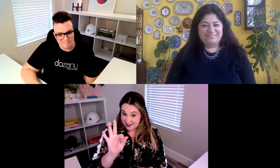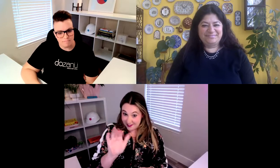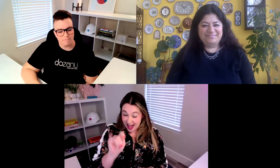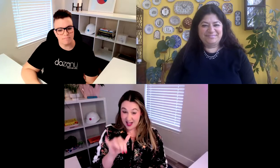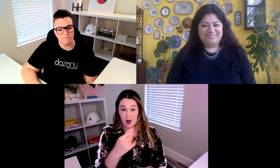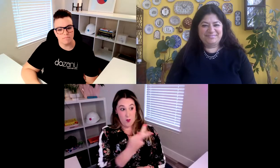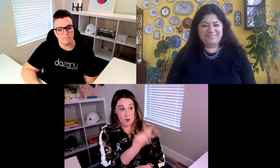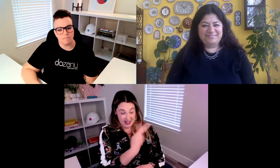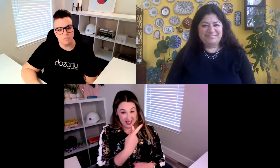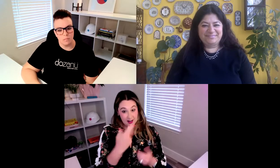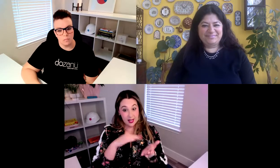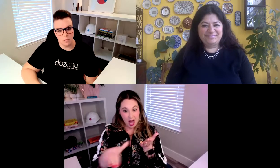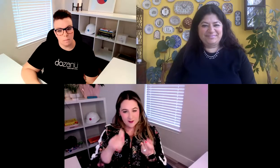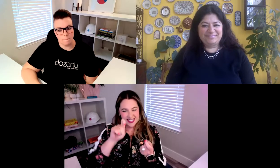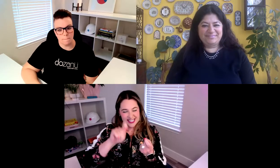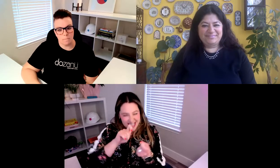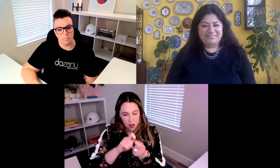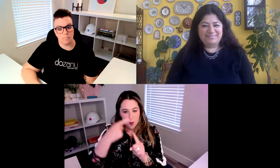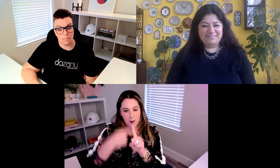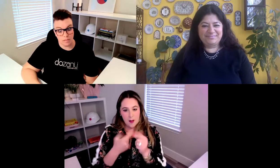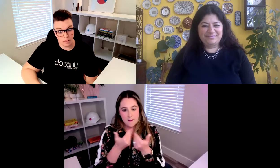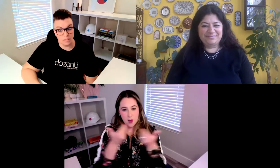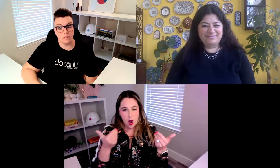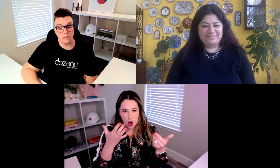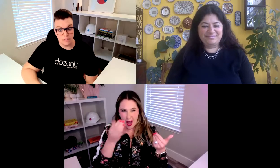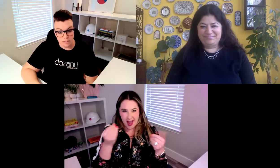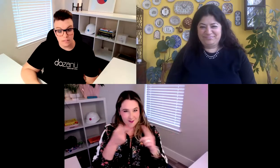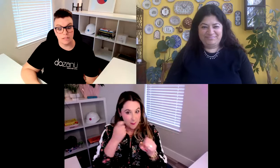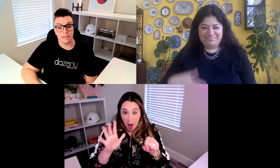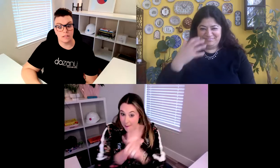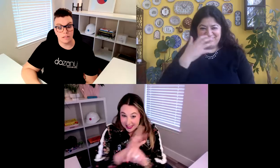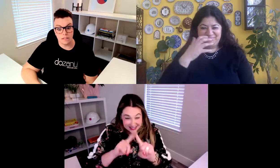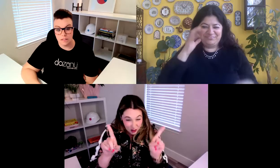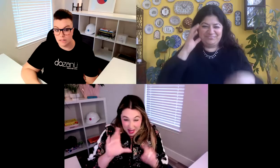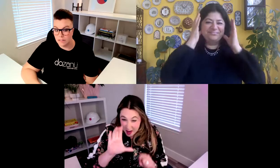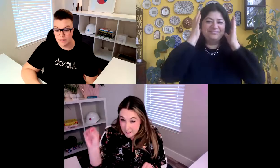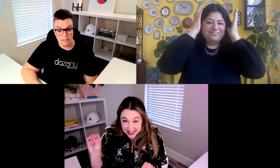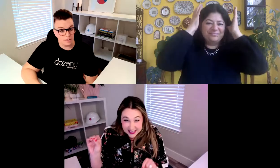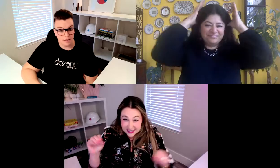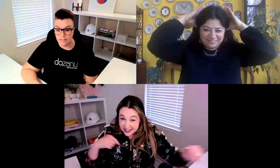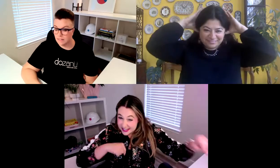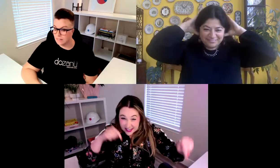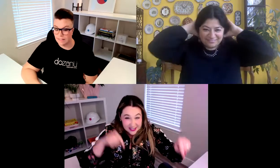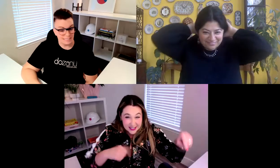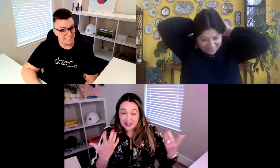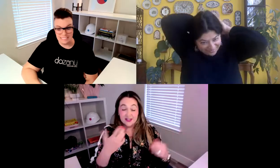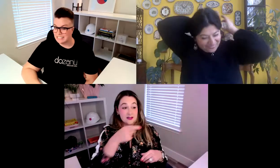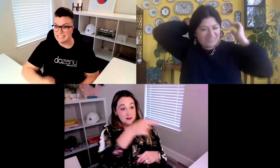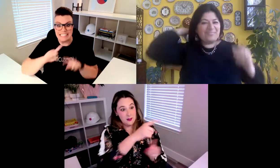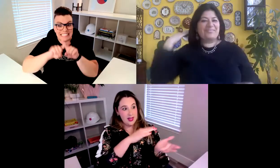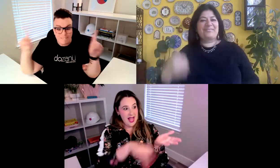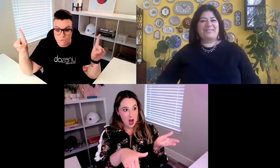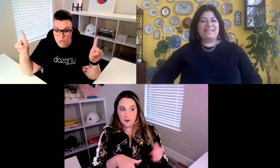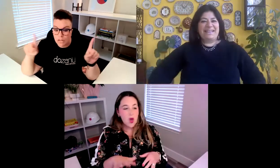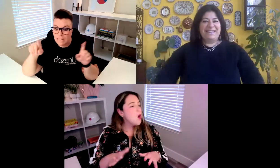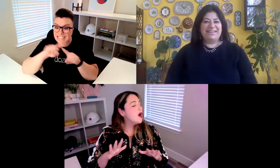time to do this full time. And I do think it's an interesting fact, though, that the two of us were laid off at exactly the same time from completely different